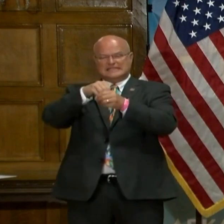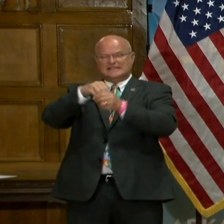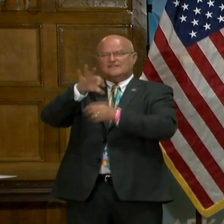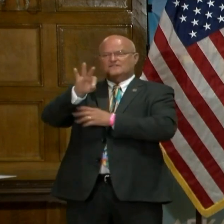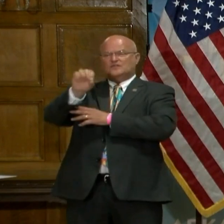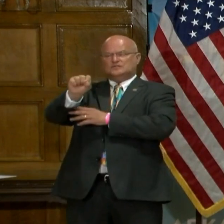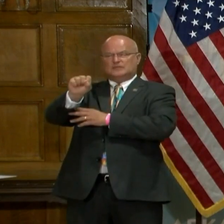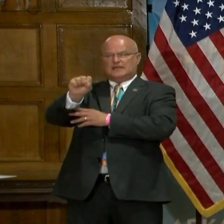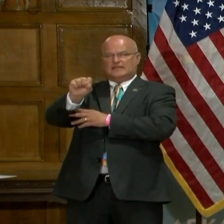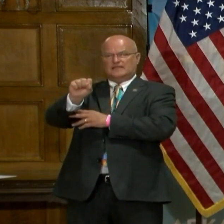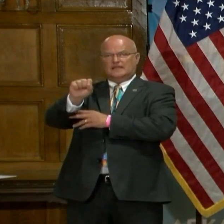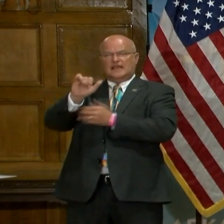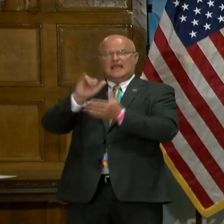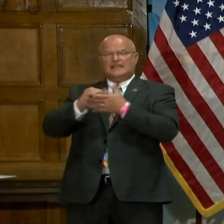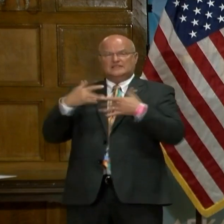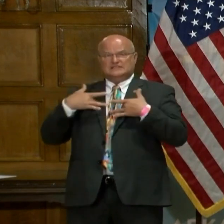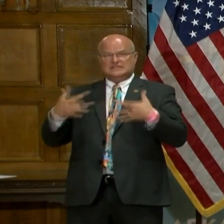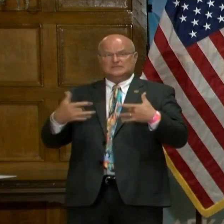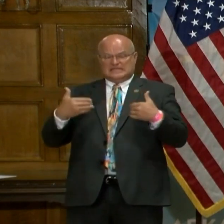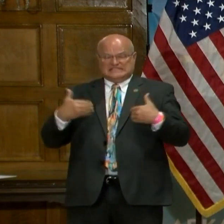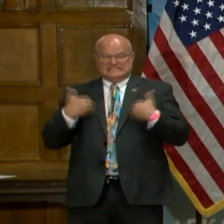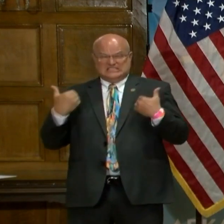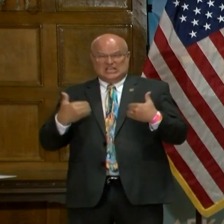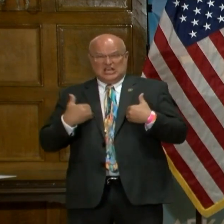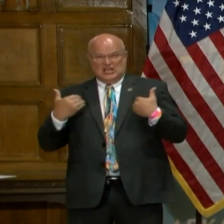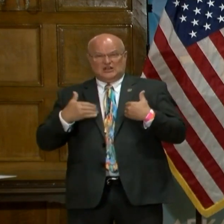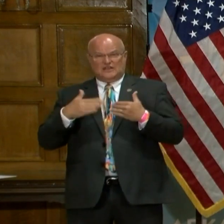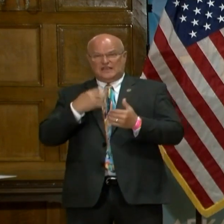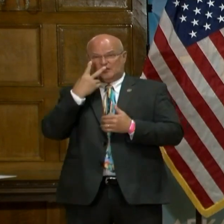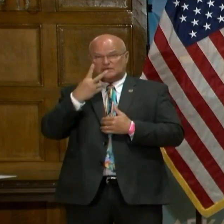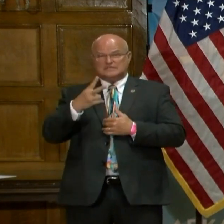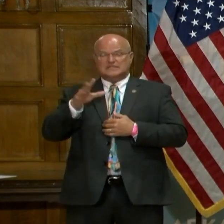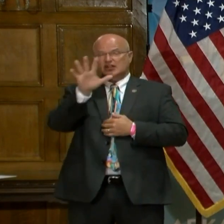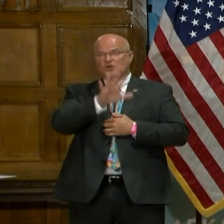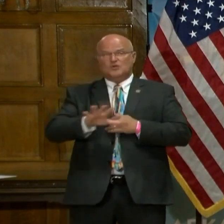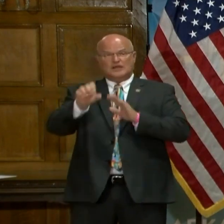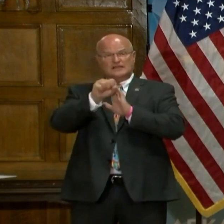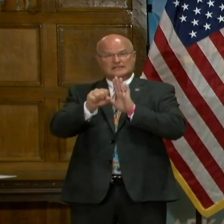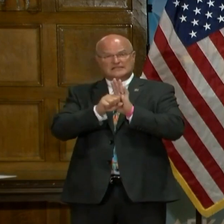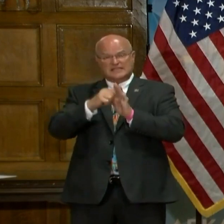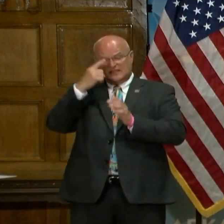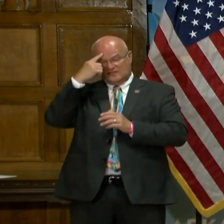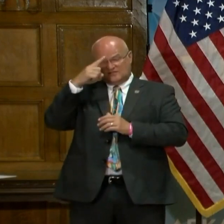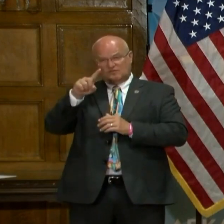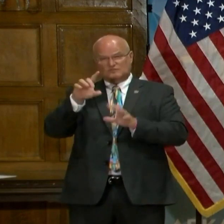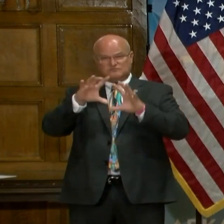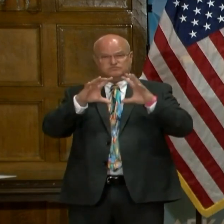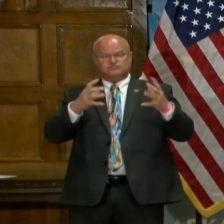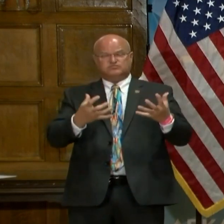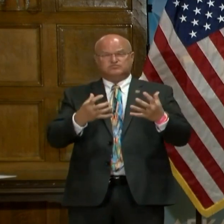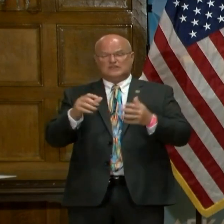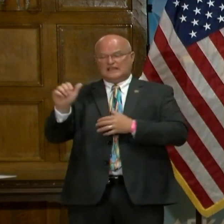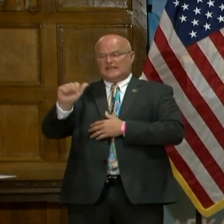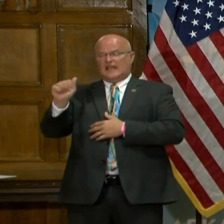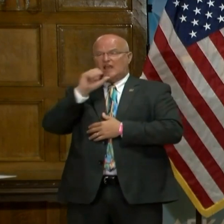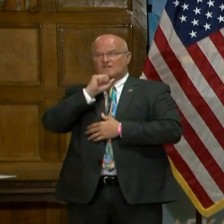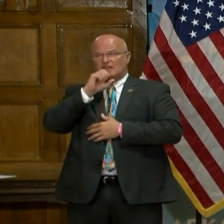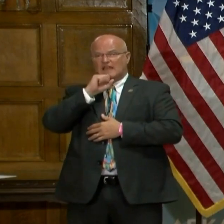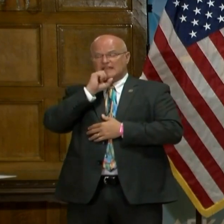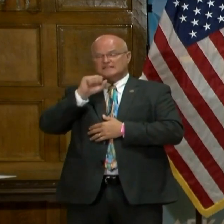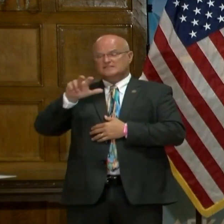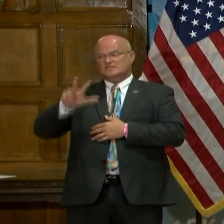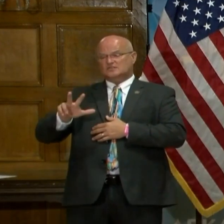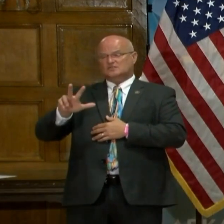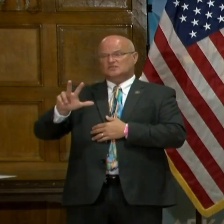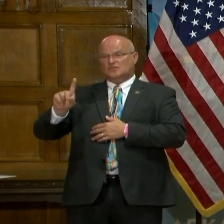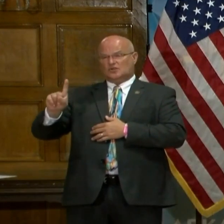Smith, and that these do tend to be a little bit younger than we're seeing for the state as a whole. The average age is